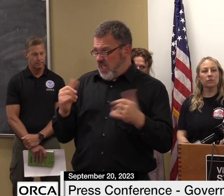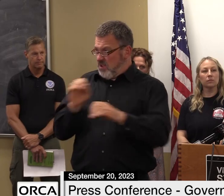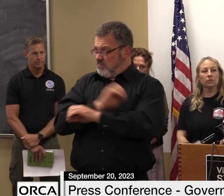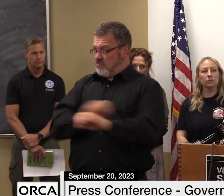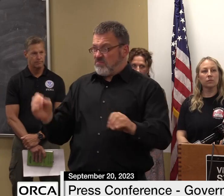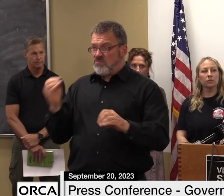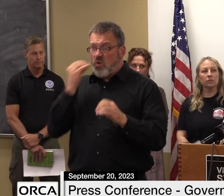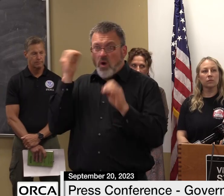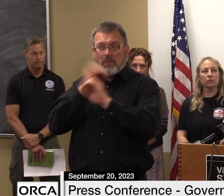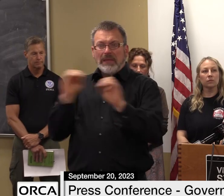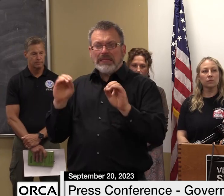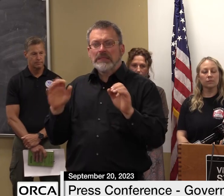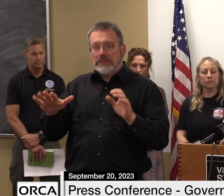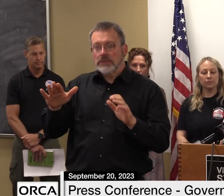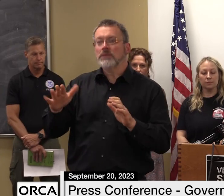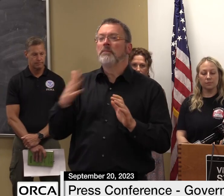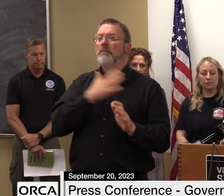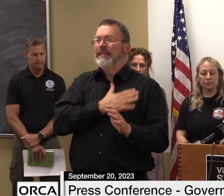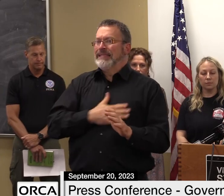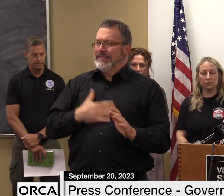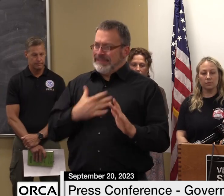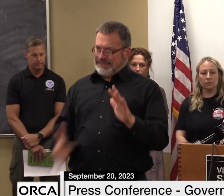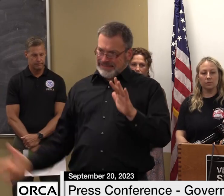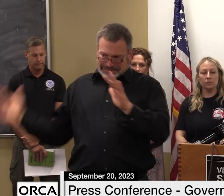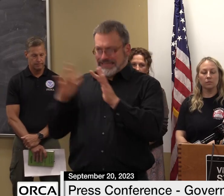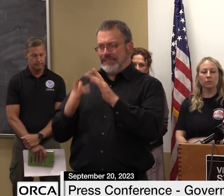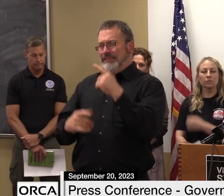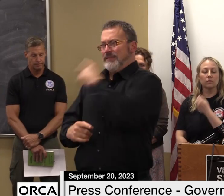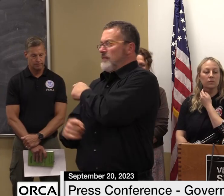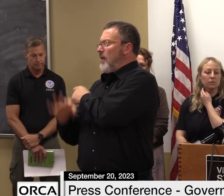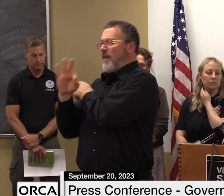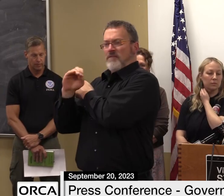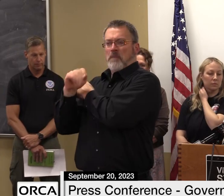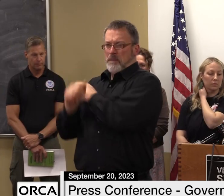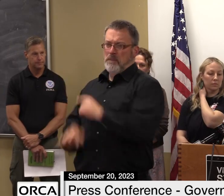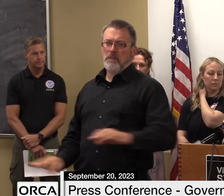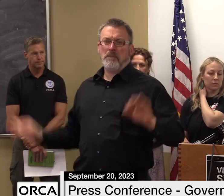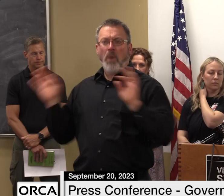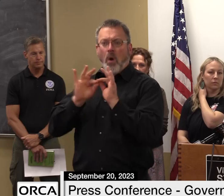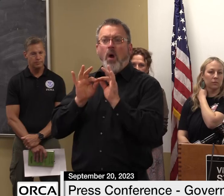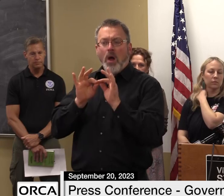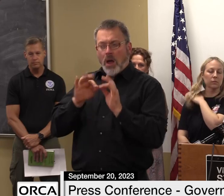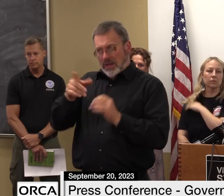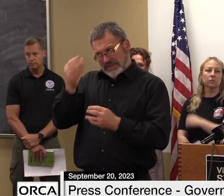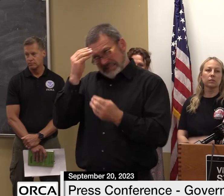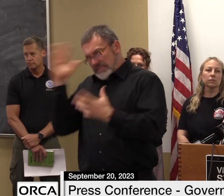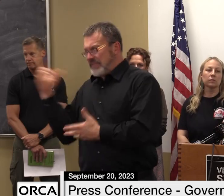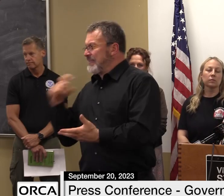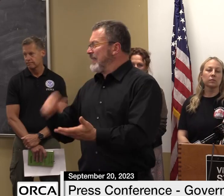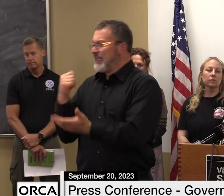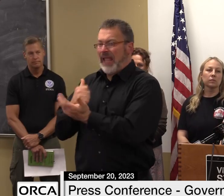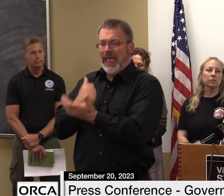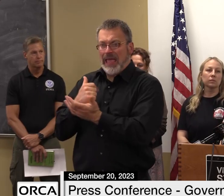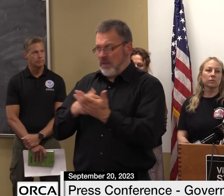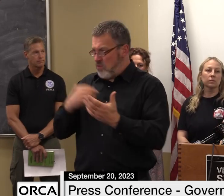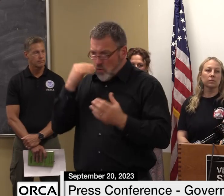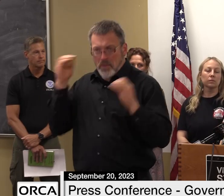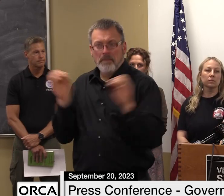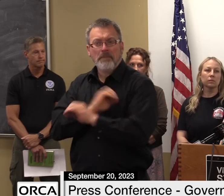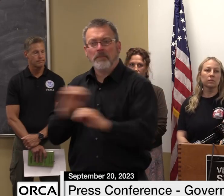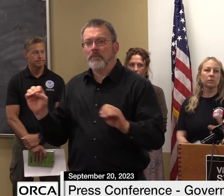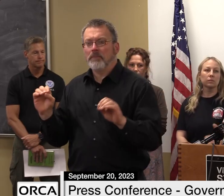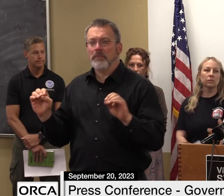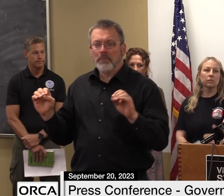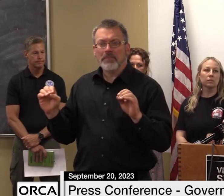with FEMA and let them know that you need help in that area. If you are moving around between friends and family and